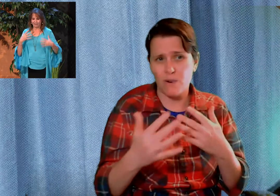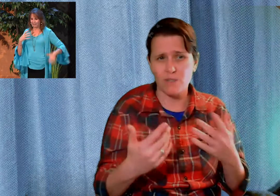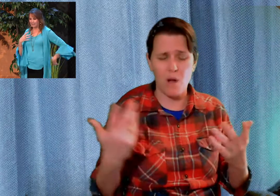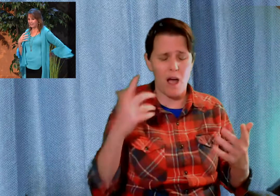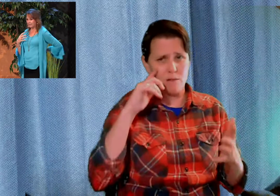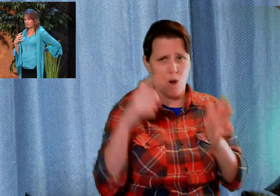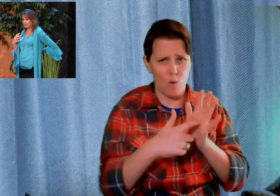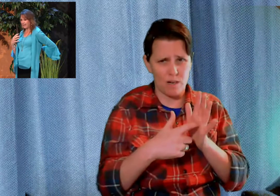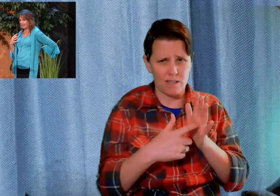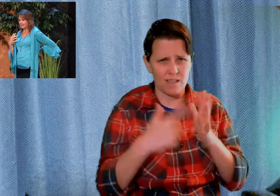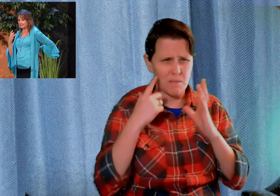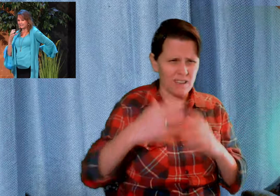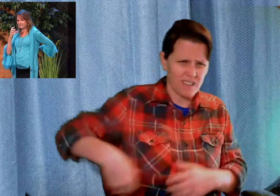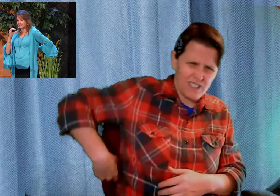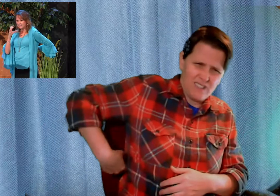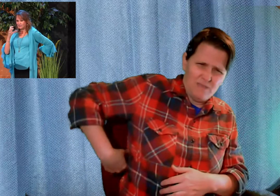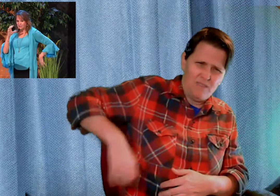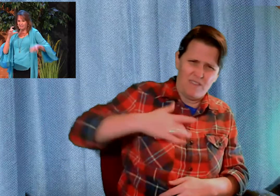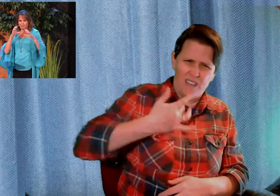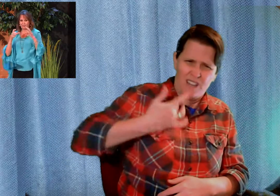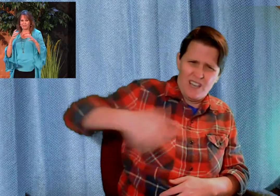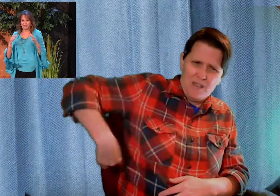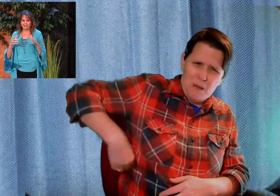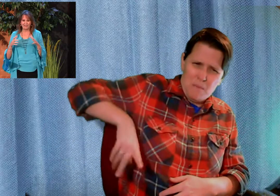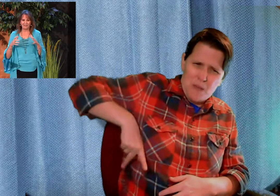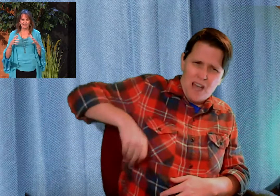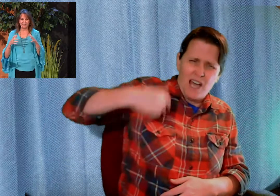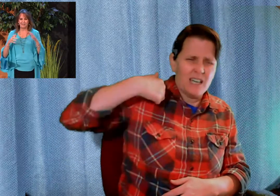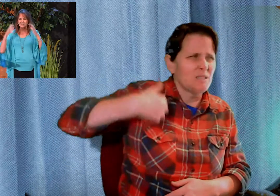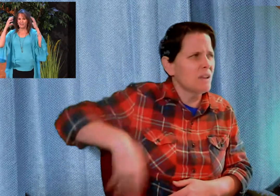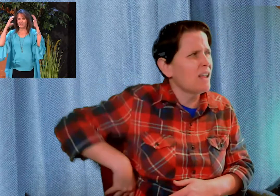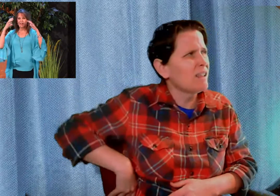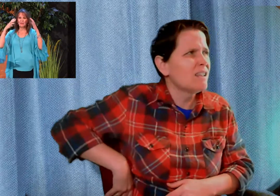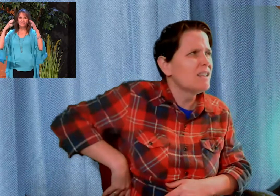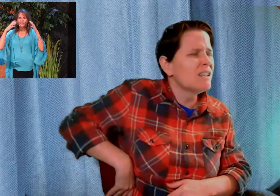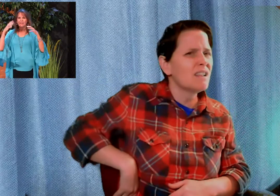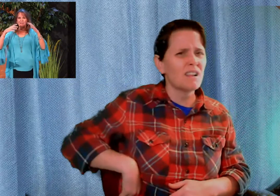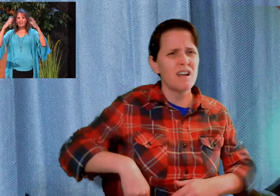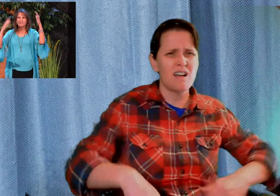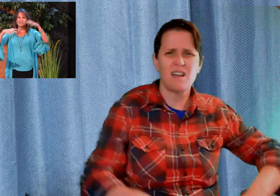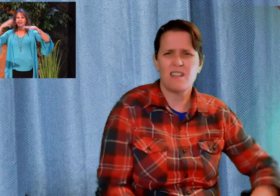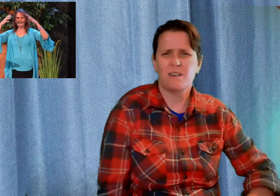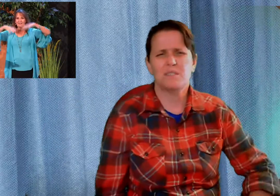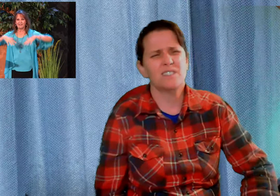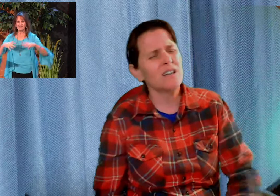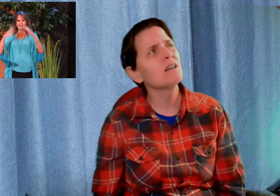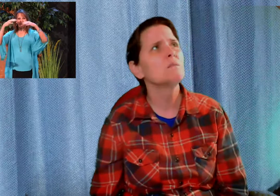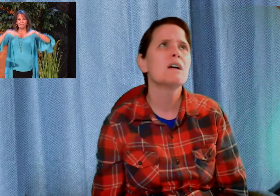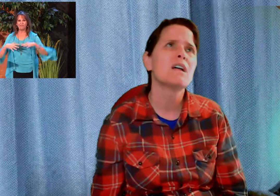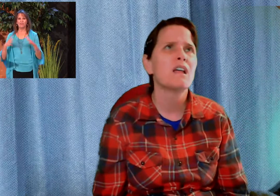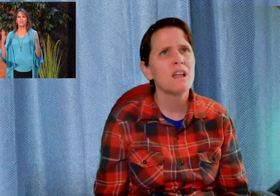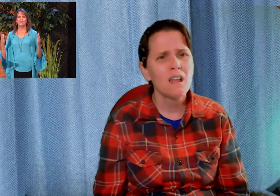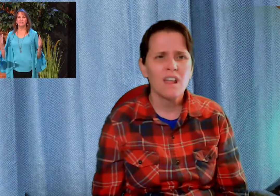got a little thing in my back. It's like, kind of like prickly thing. I got a little thing in I'm just like not